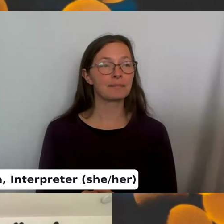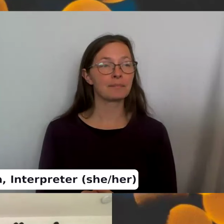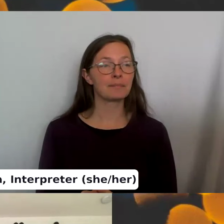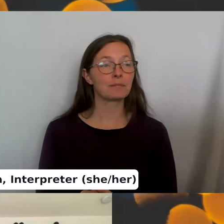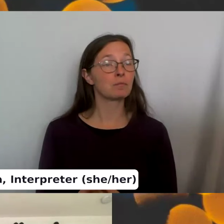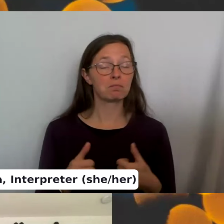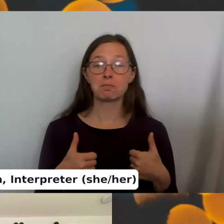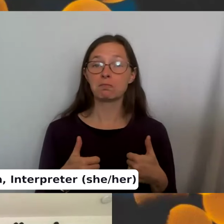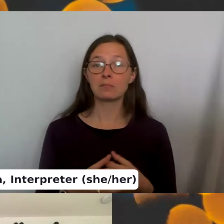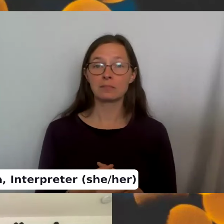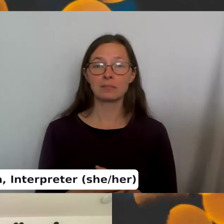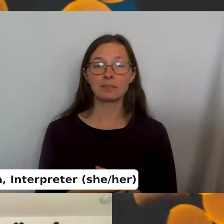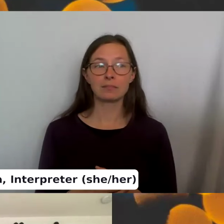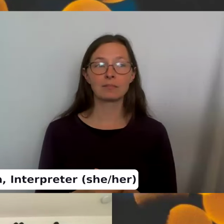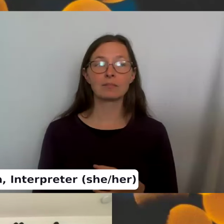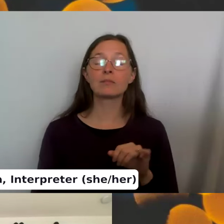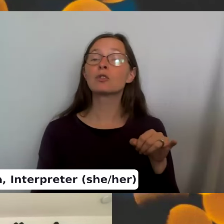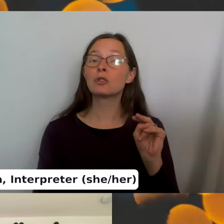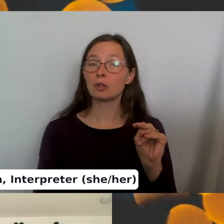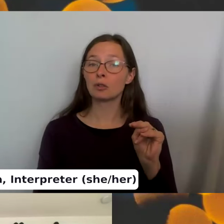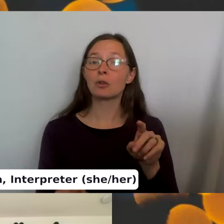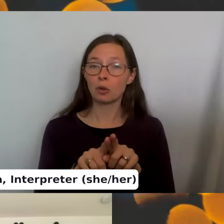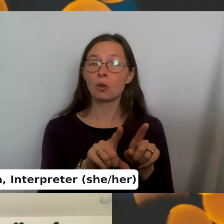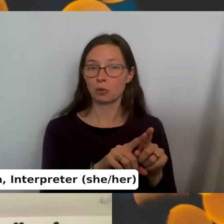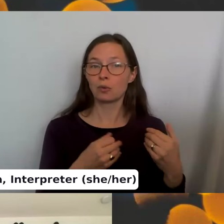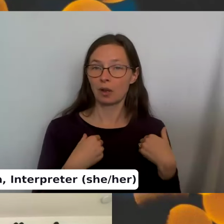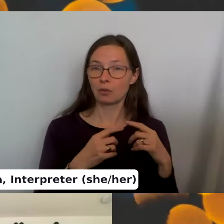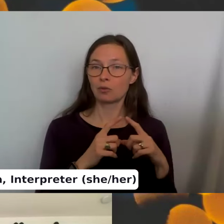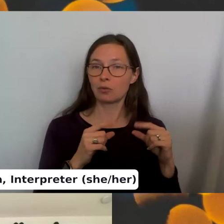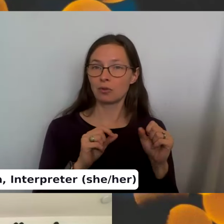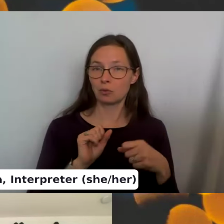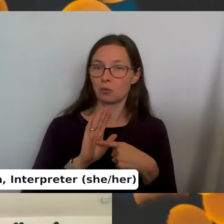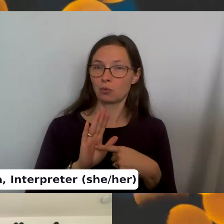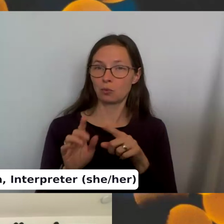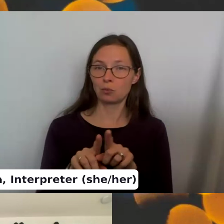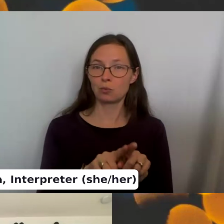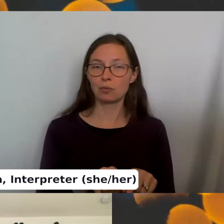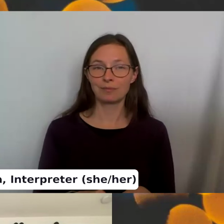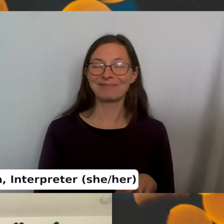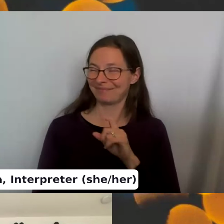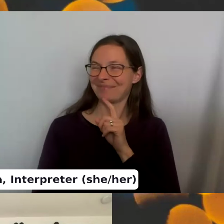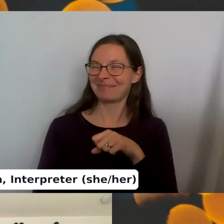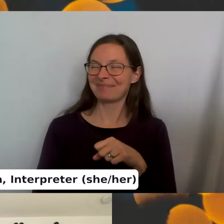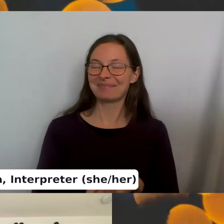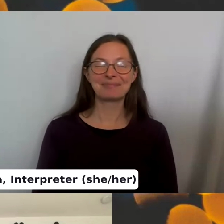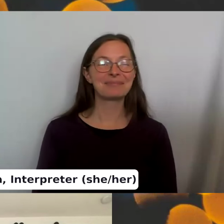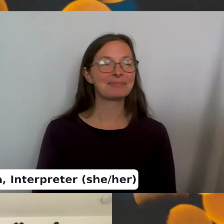Great. And Jin also has cards that they can show you as well. Absolutely.